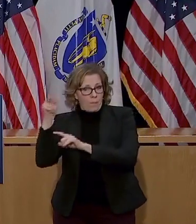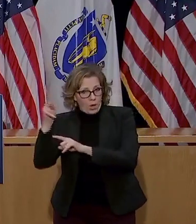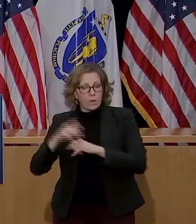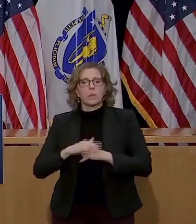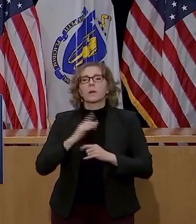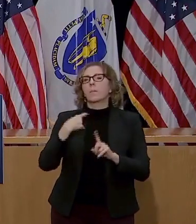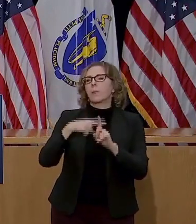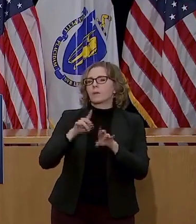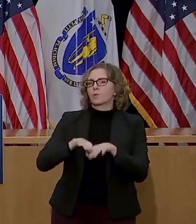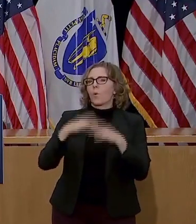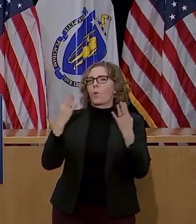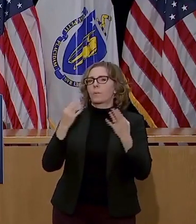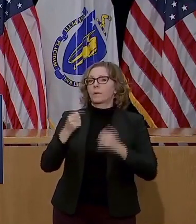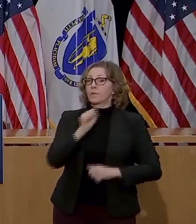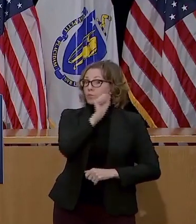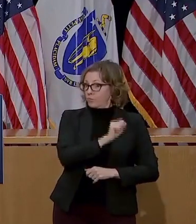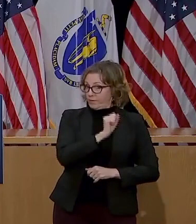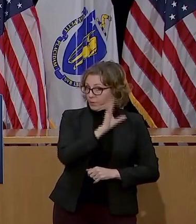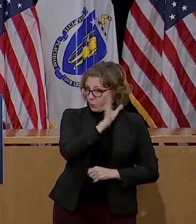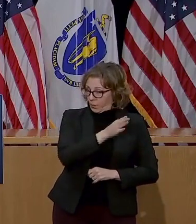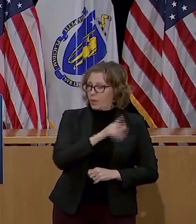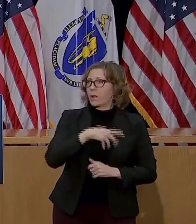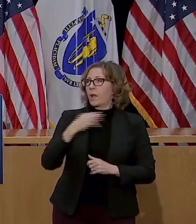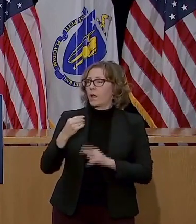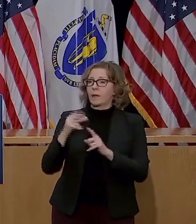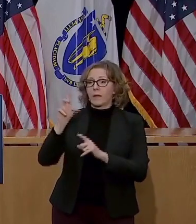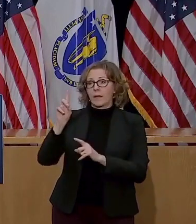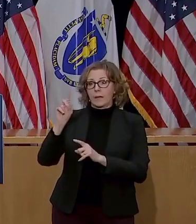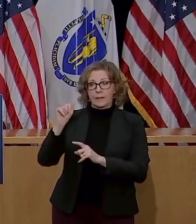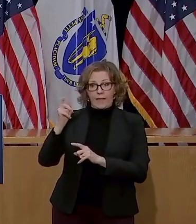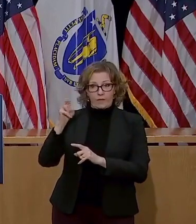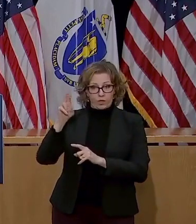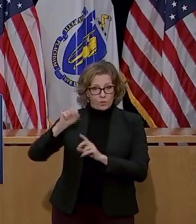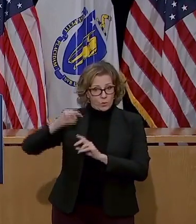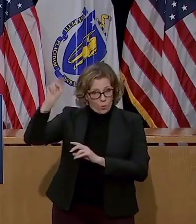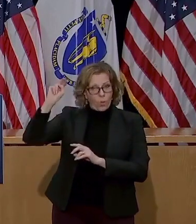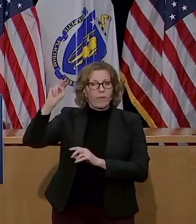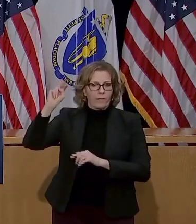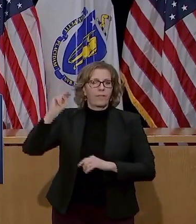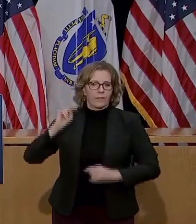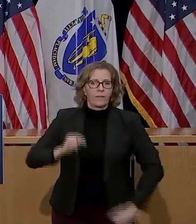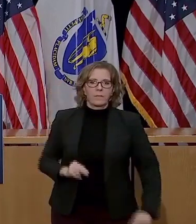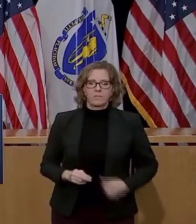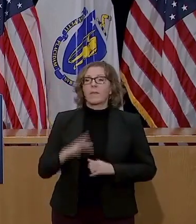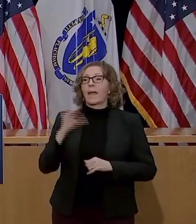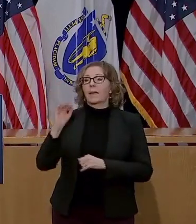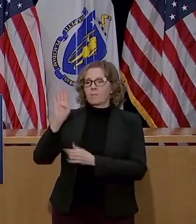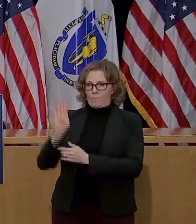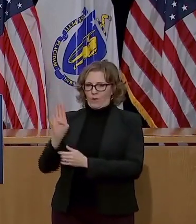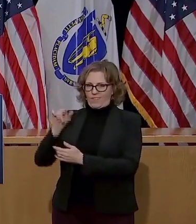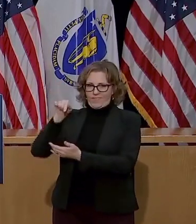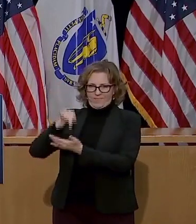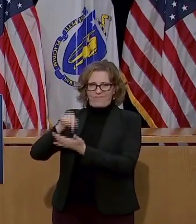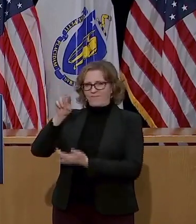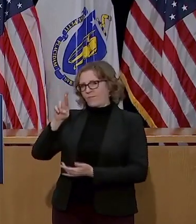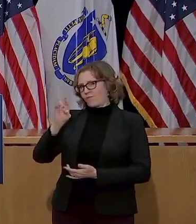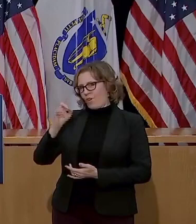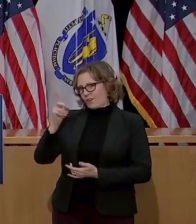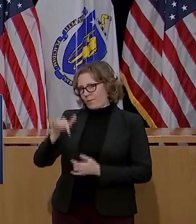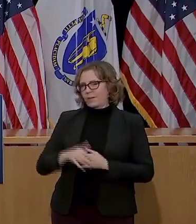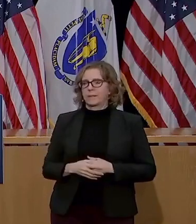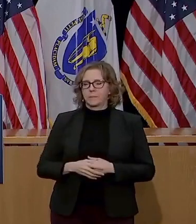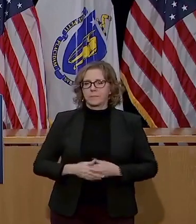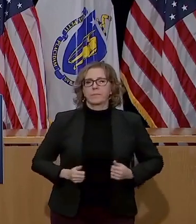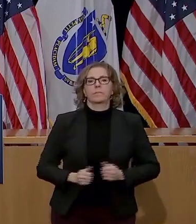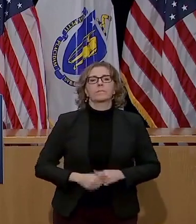The Springfield site is opening on the 29th of January at the Eastfield Mall. The Danvers site is opening on